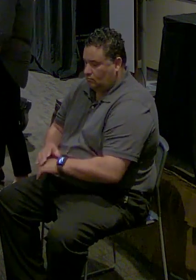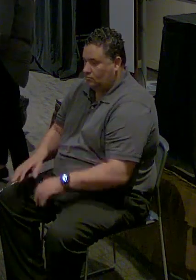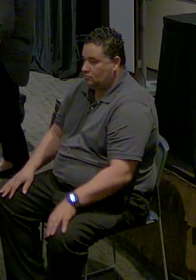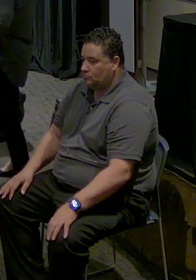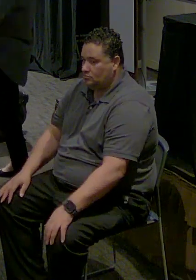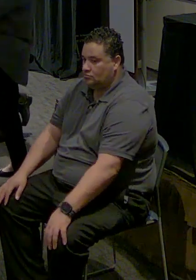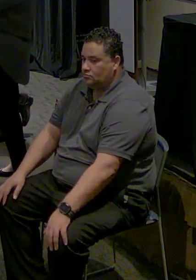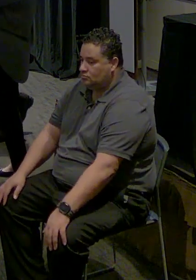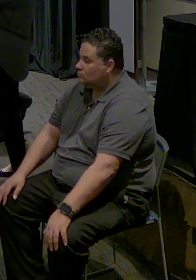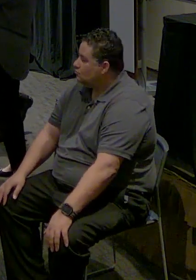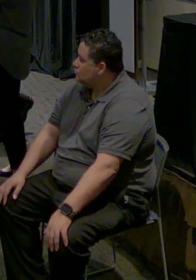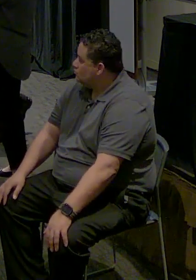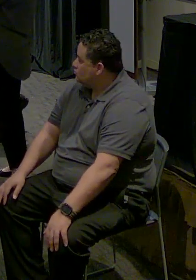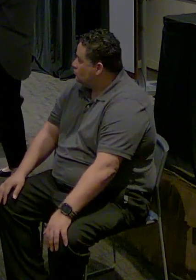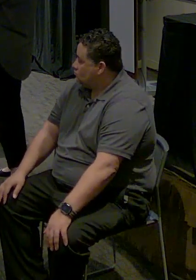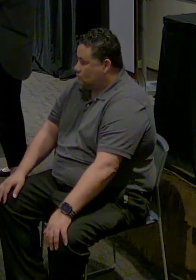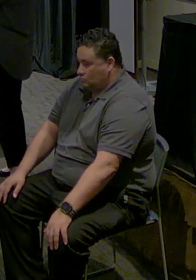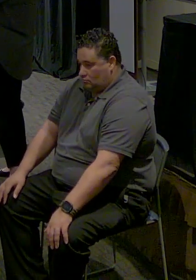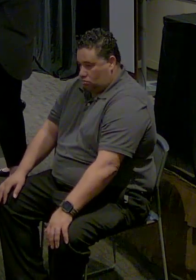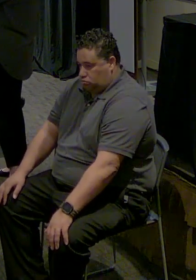longer than we should wait.